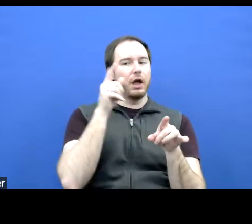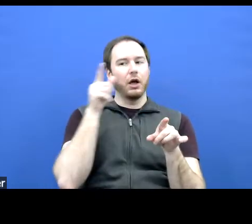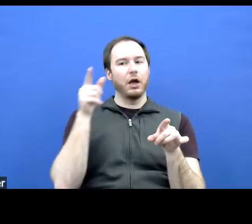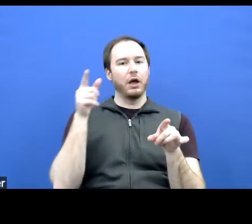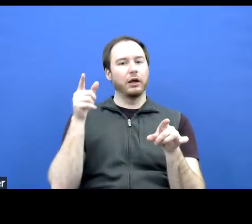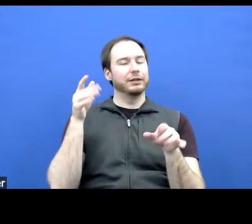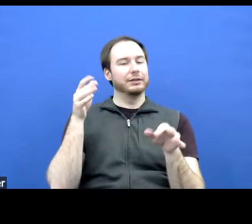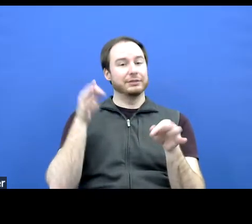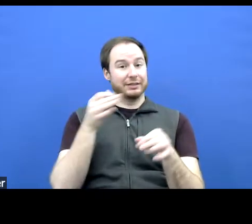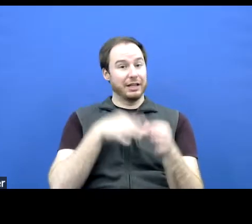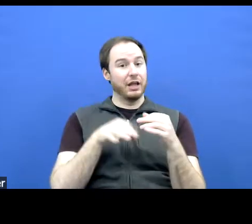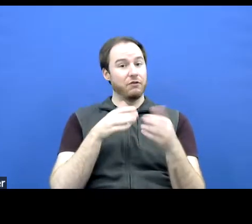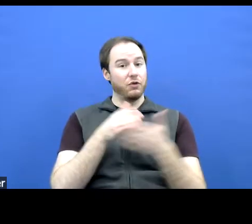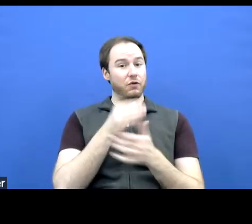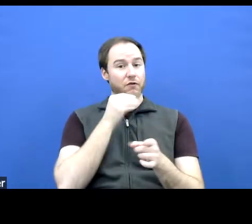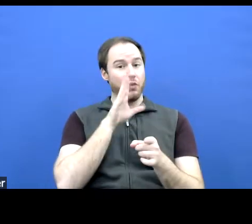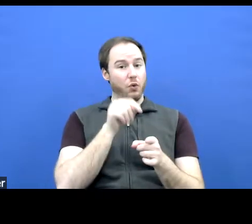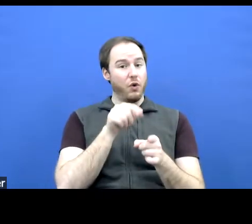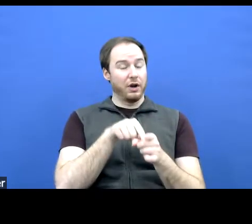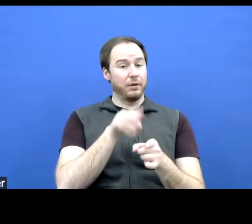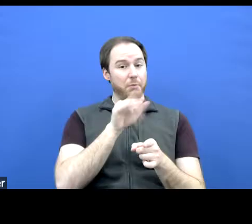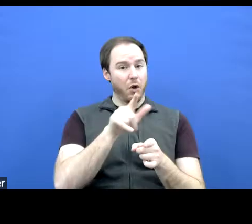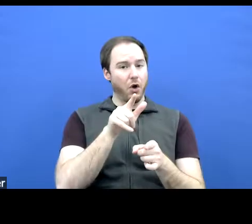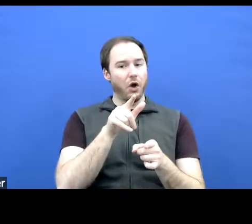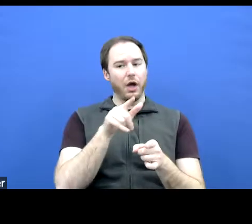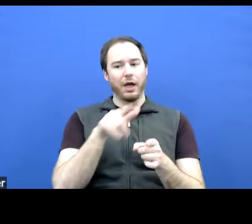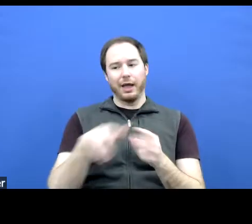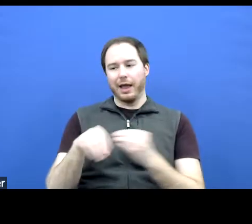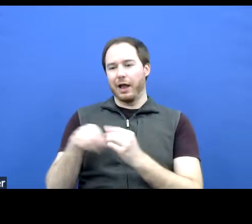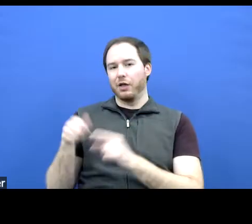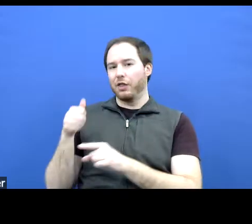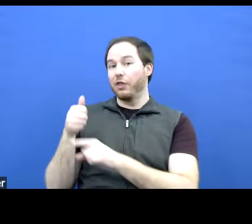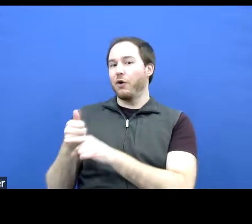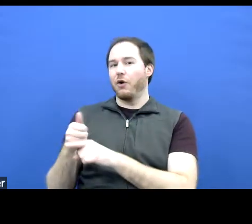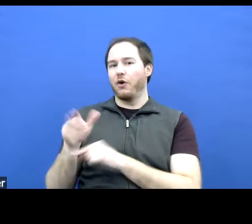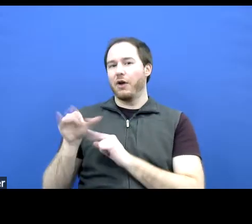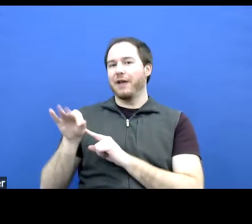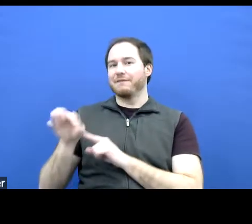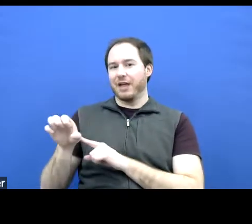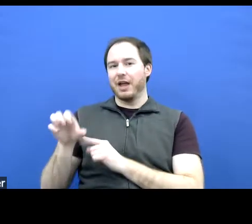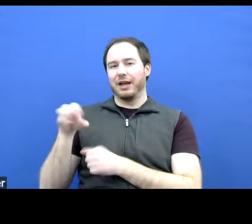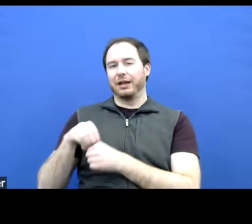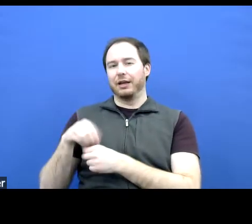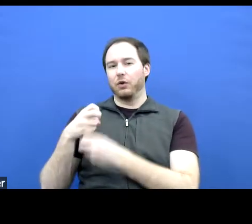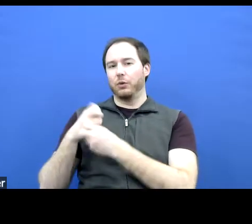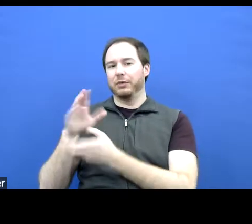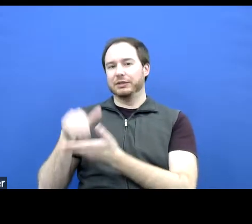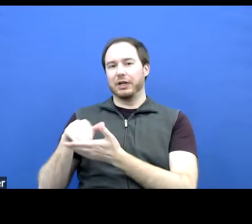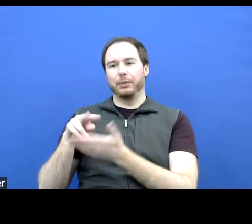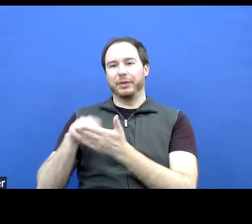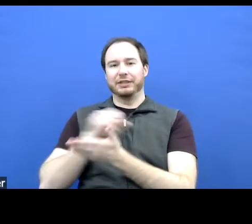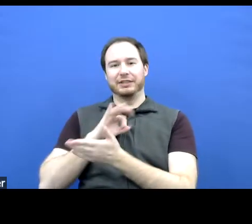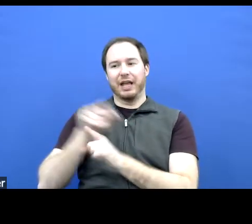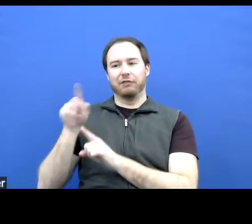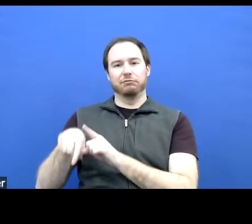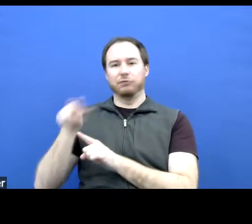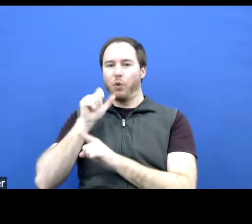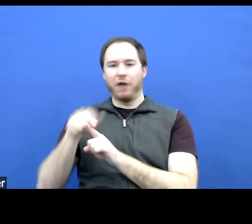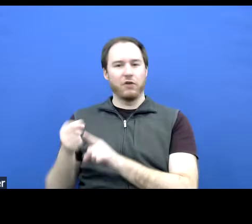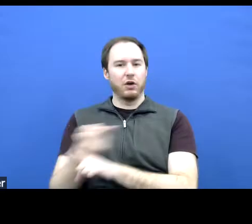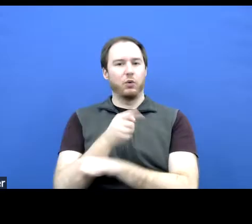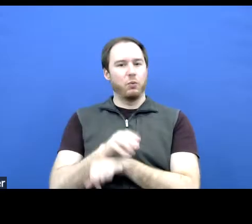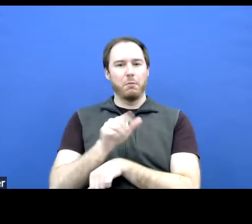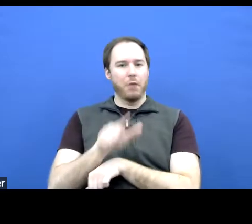food cafe inside the orthopedic center. There were some other things